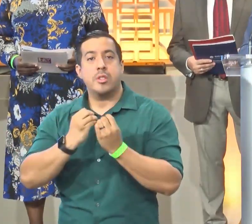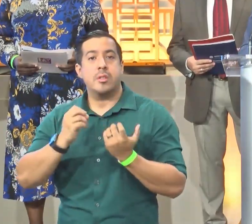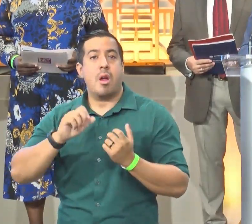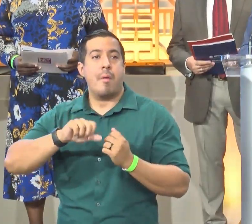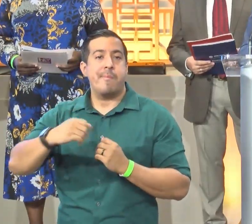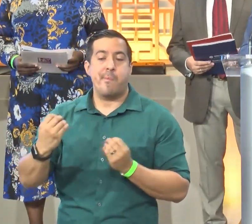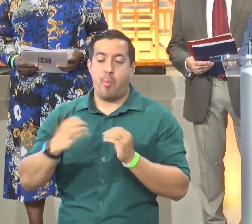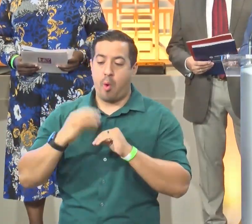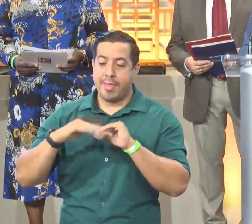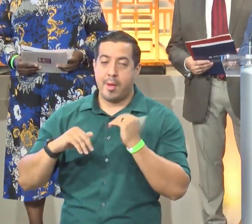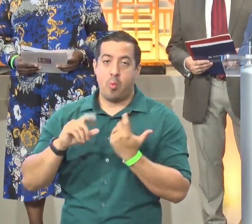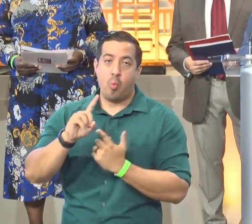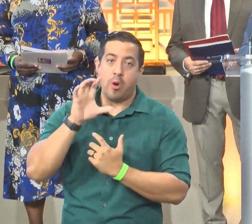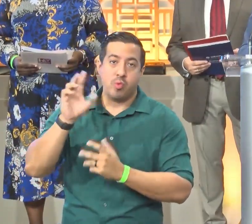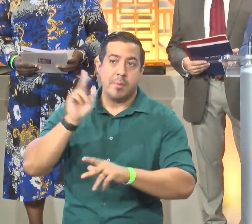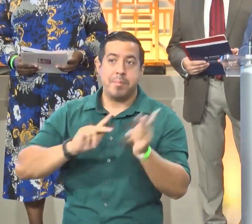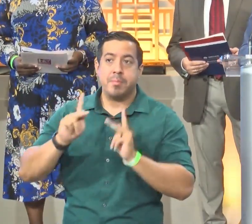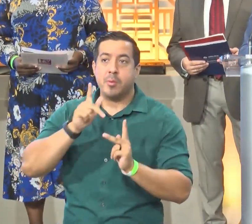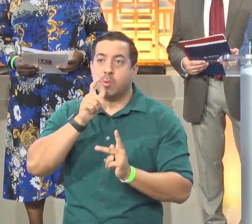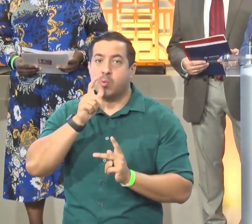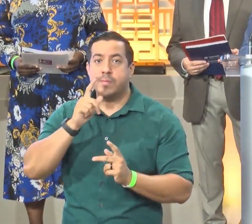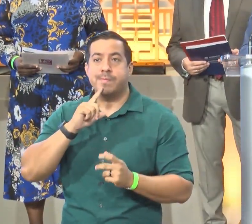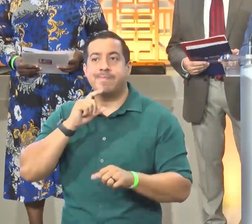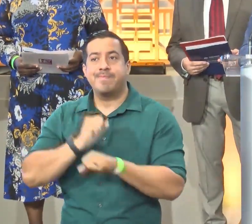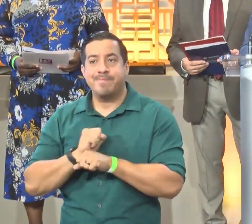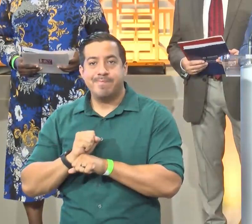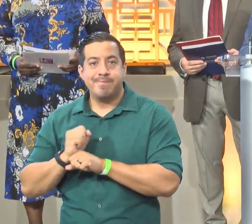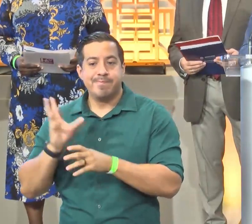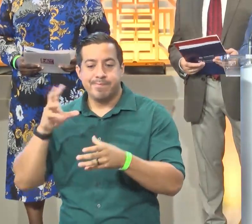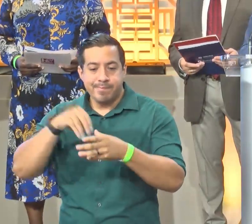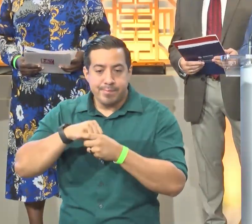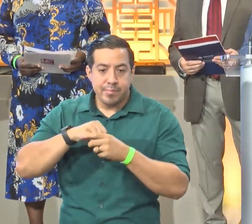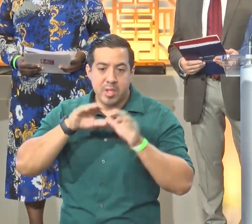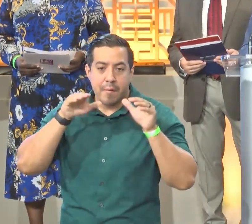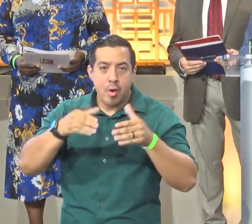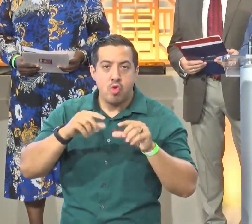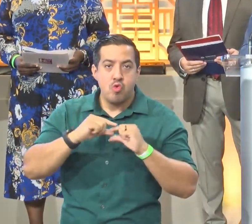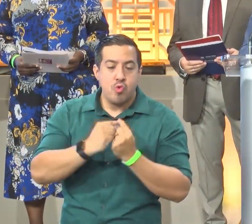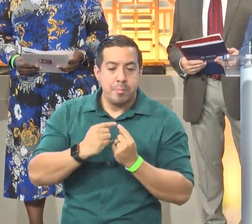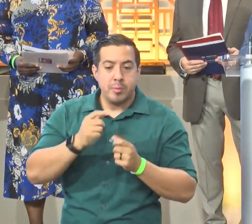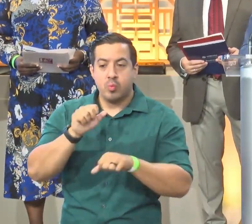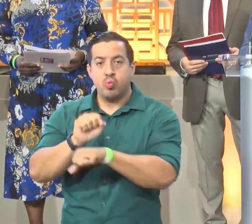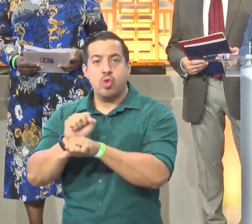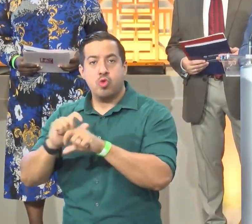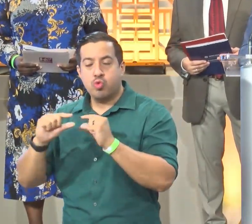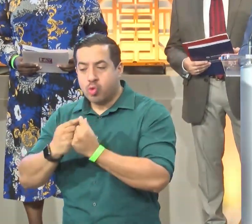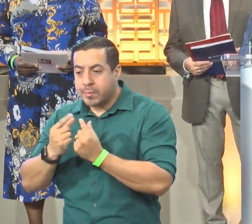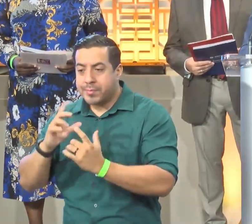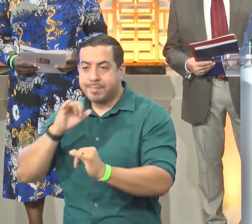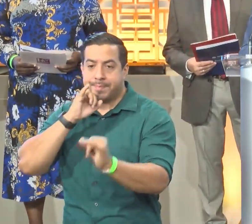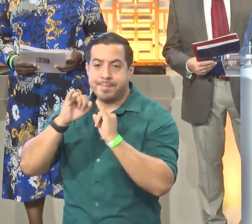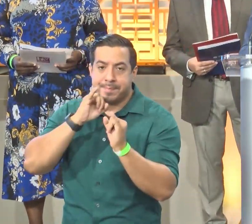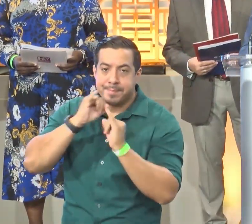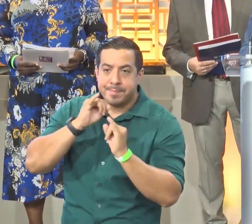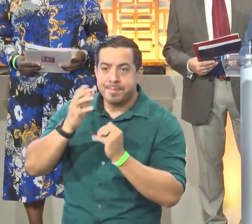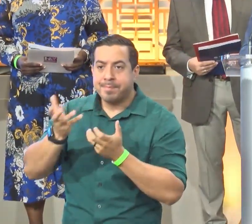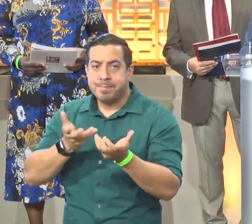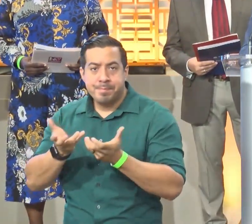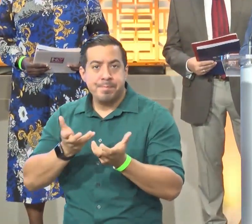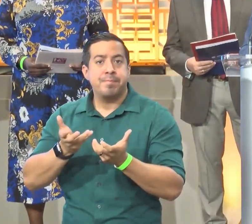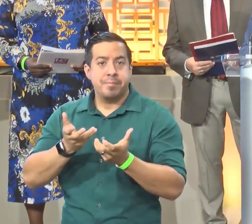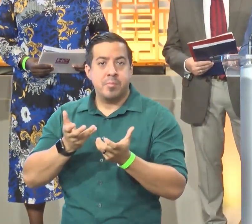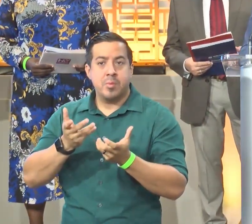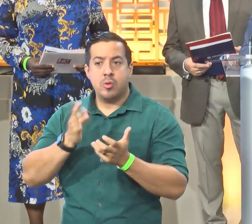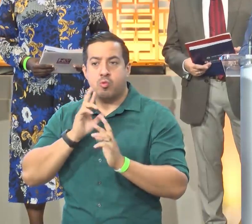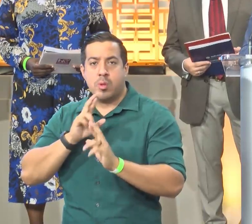more than 100 people who took the time to participate in focus groups and work groups, interviews, or who responded to